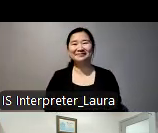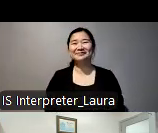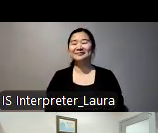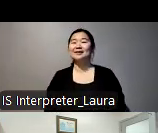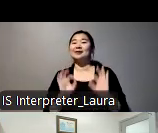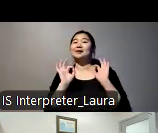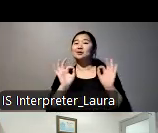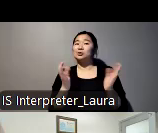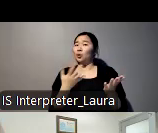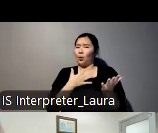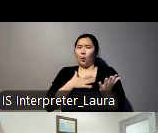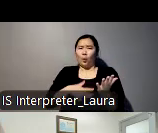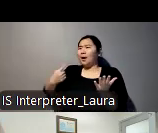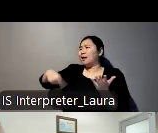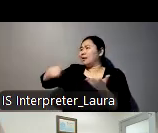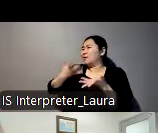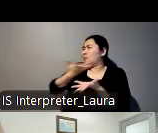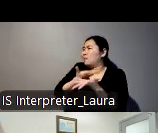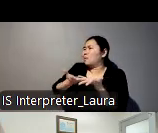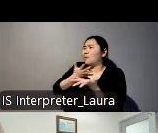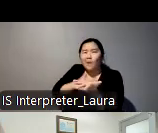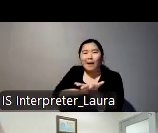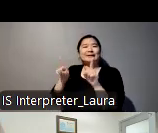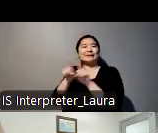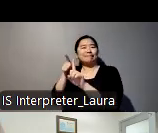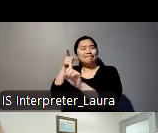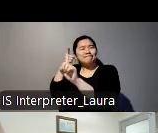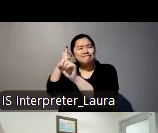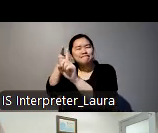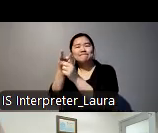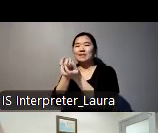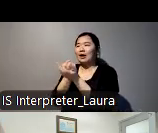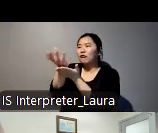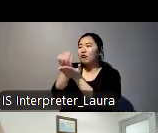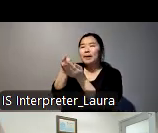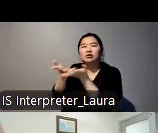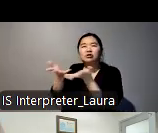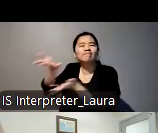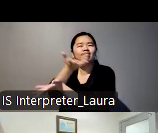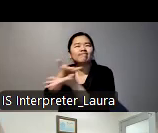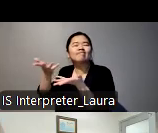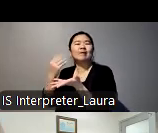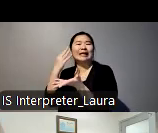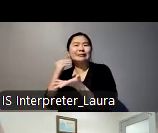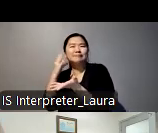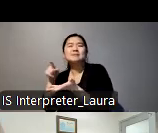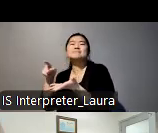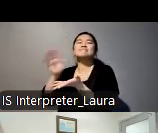ASEAN countries, we can contribute the institutionalization in ASEAN Pacific